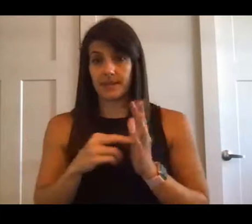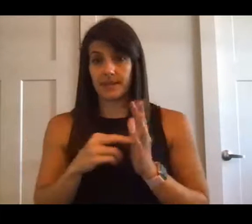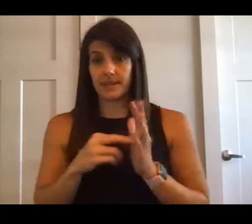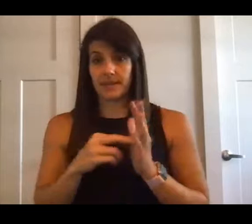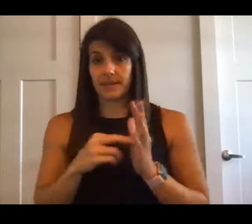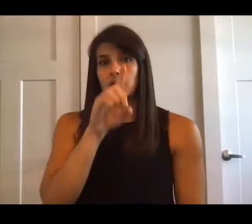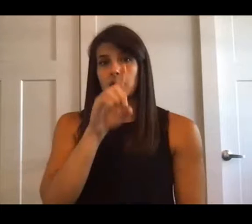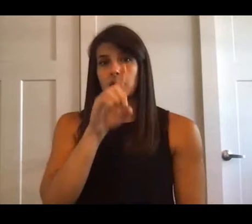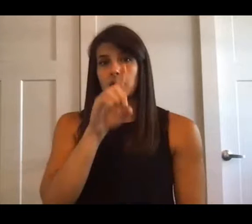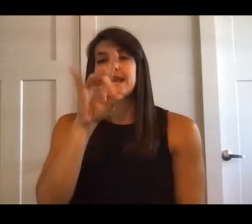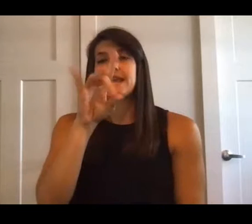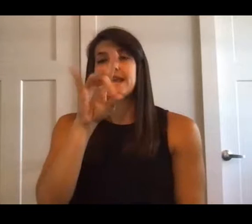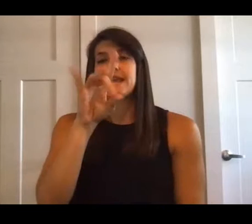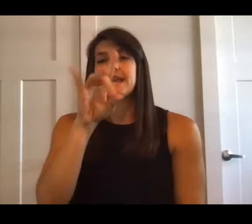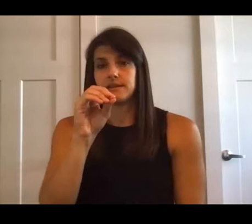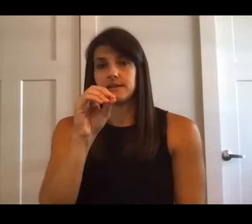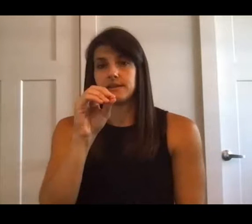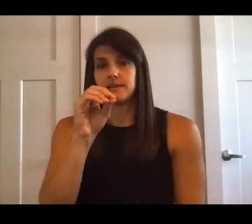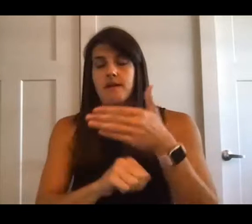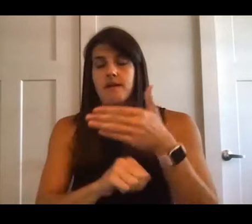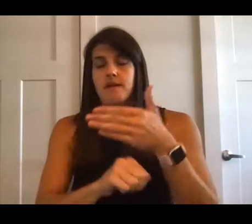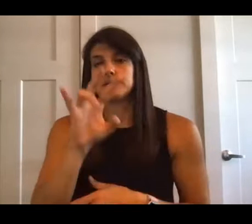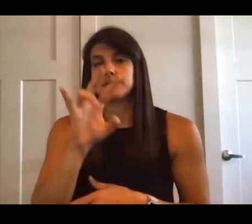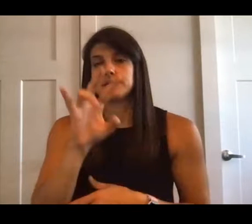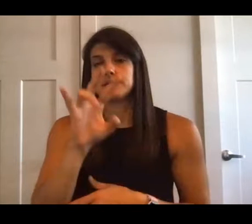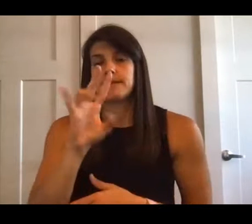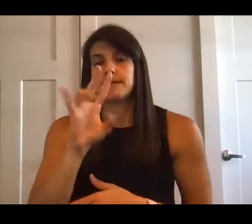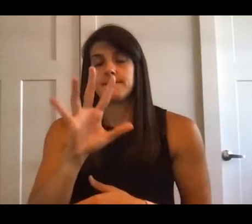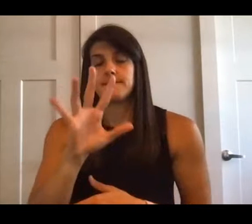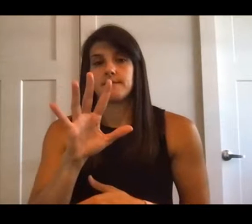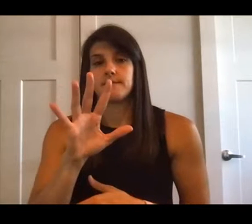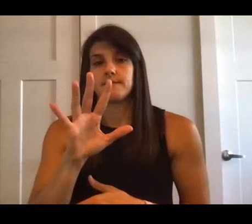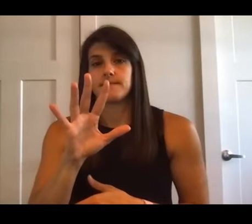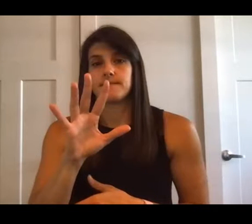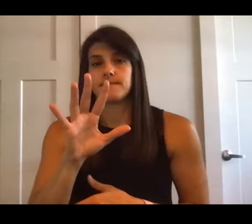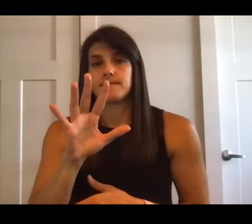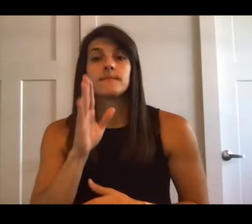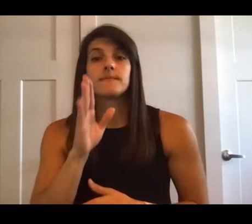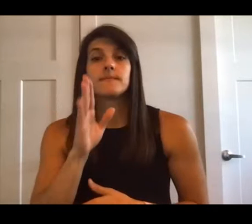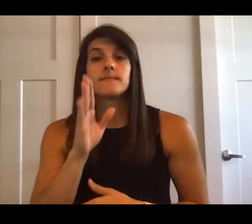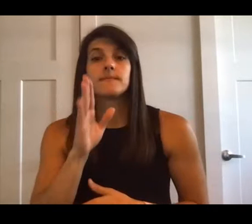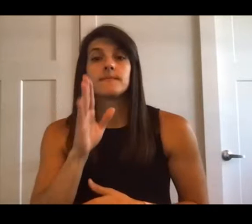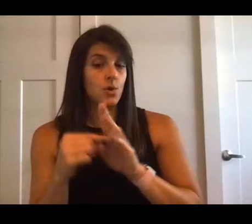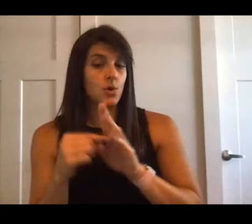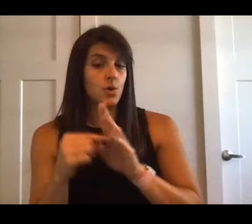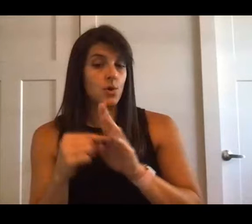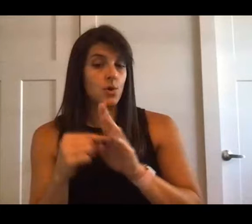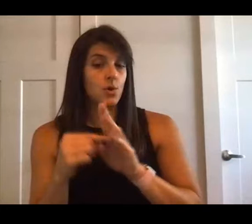from 180, I can find that angle 2 would be